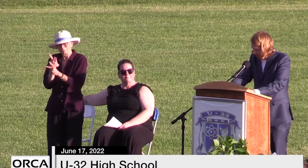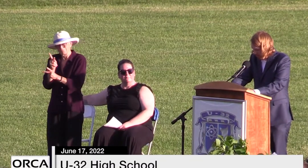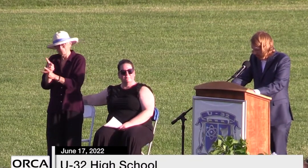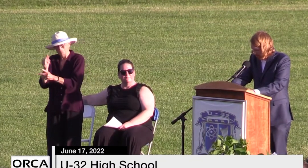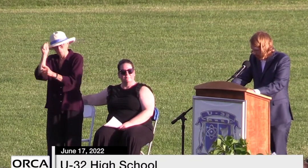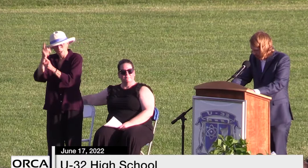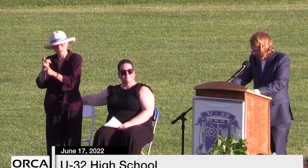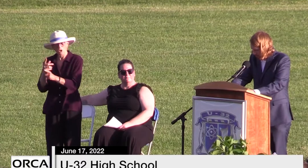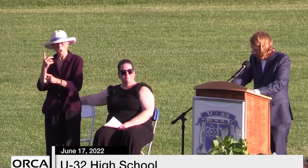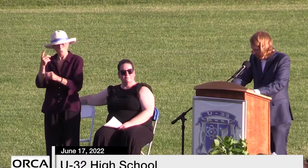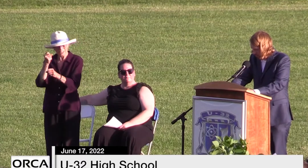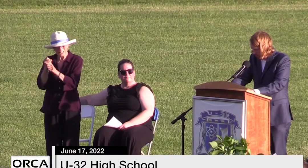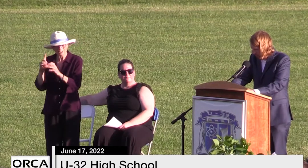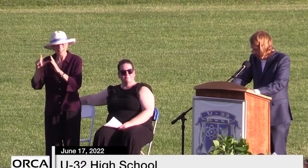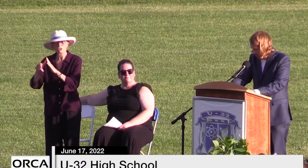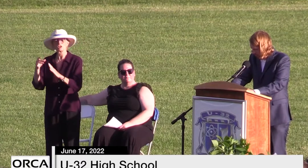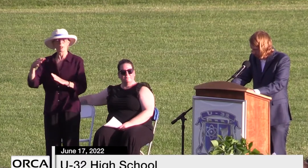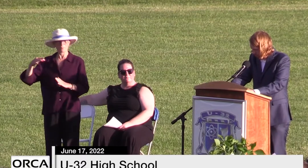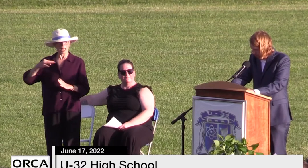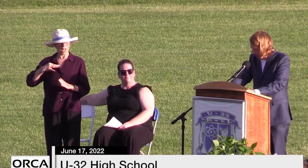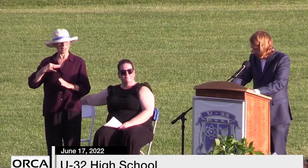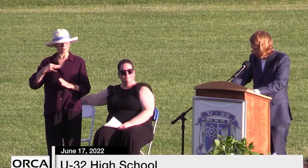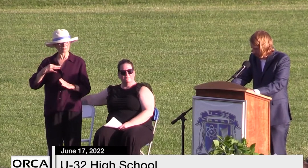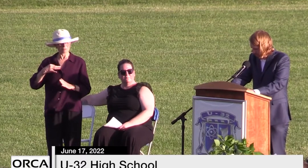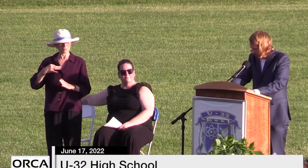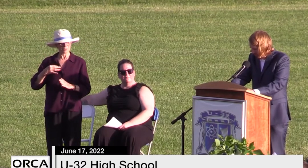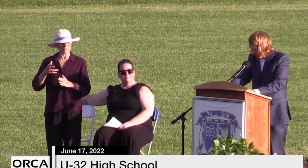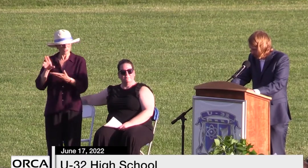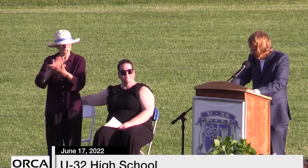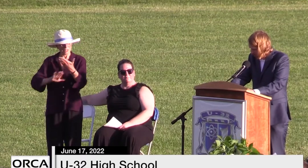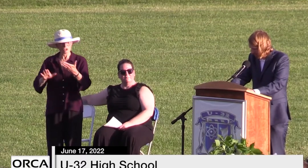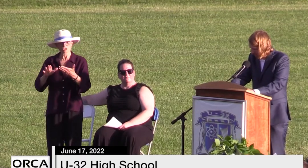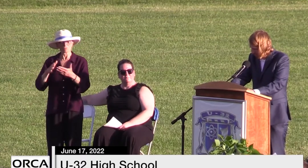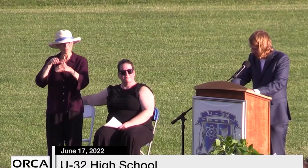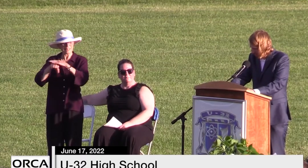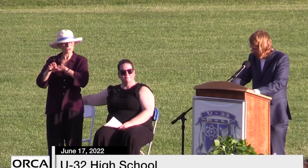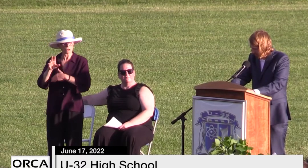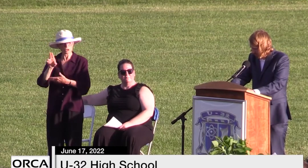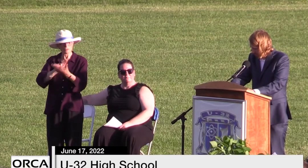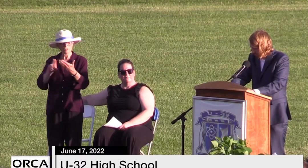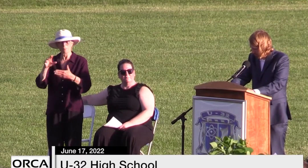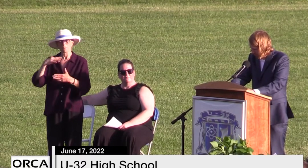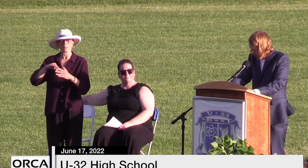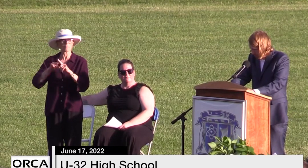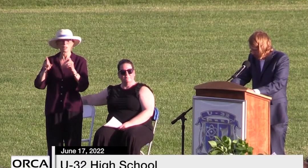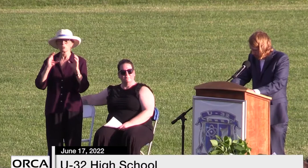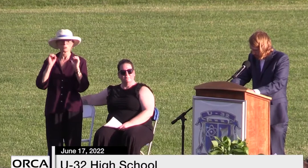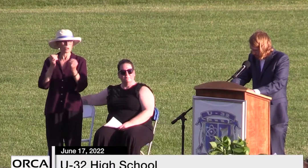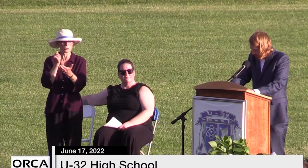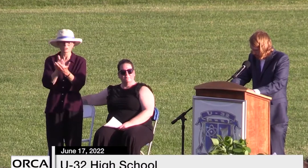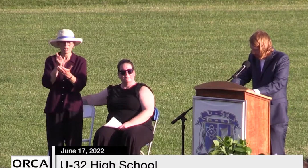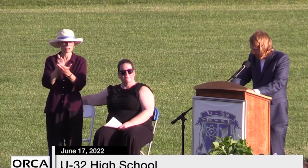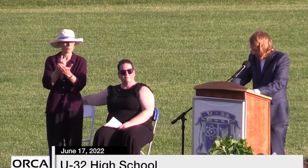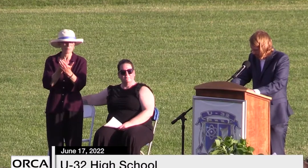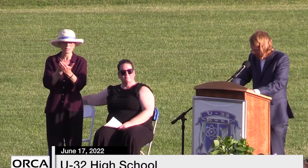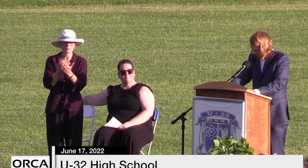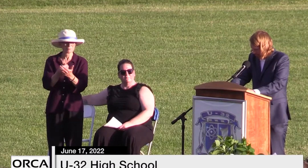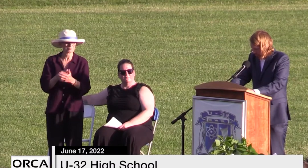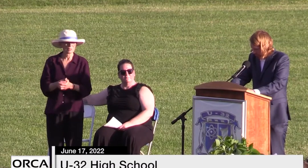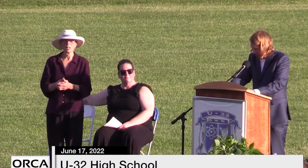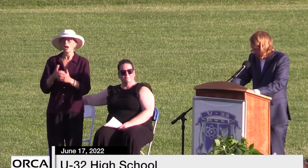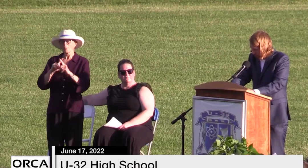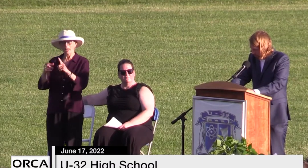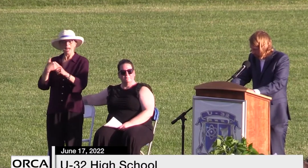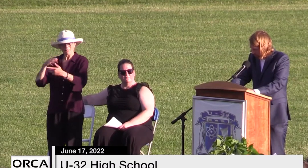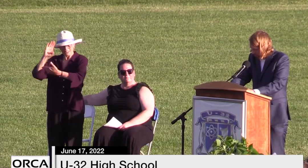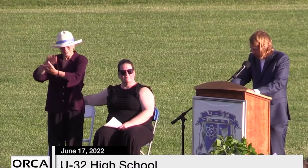a year went by, she then applied for school and got into UMaine, but she didn't have the scholarship she had before. Even with having a son